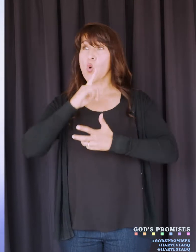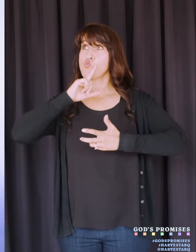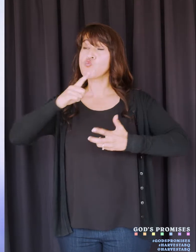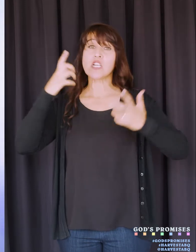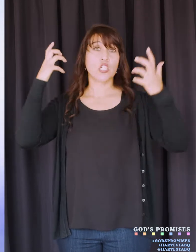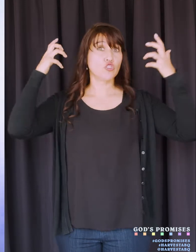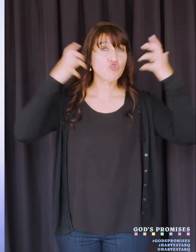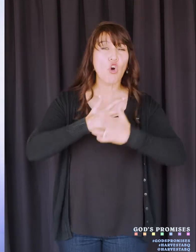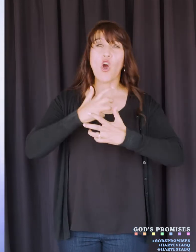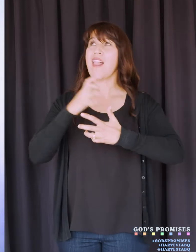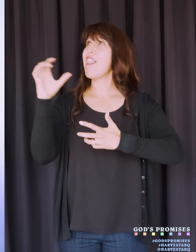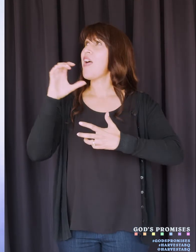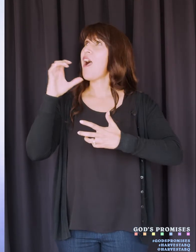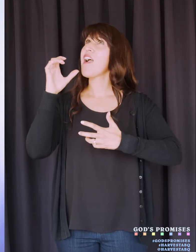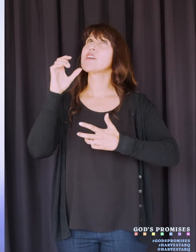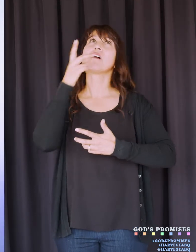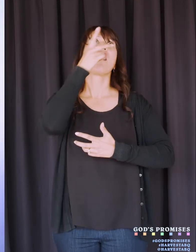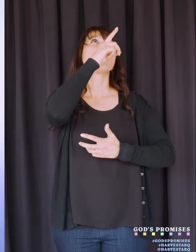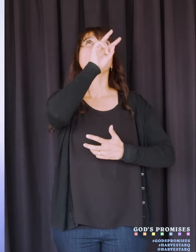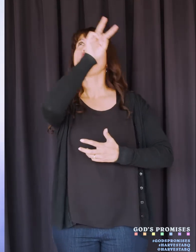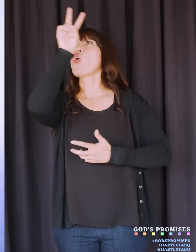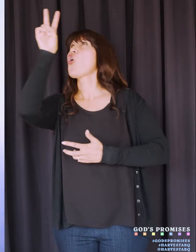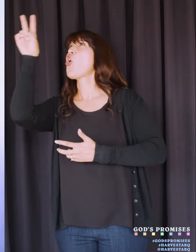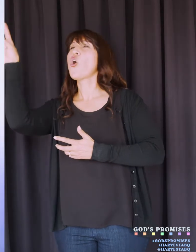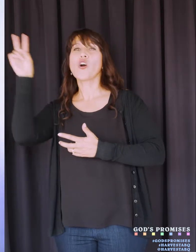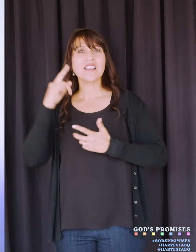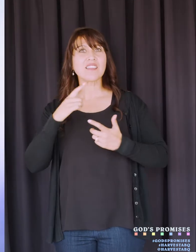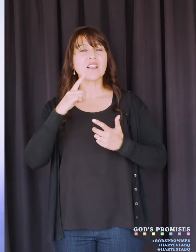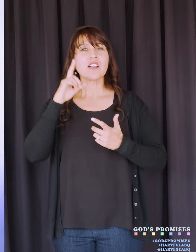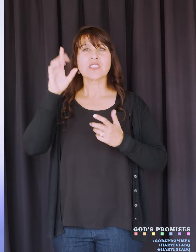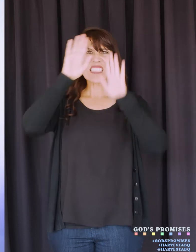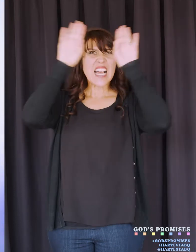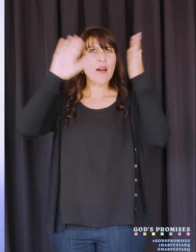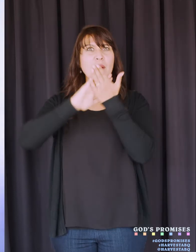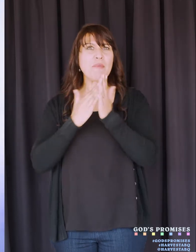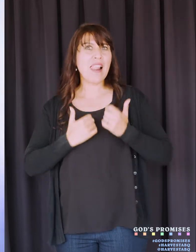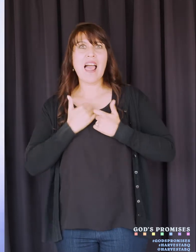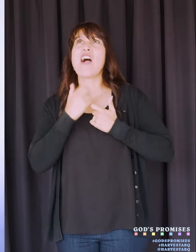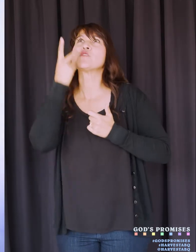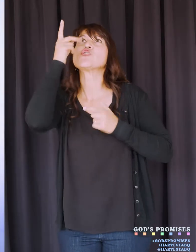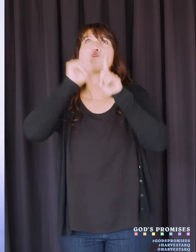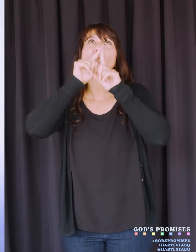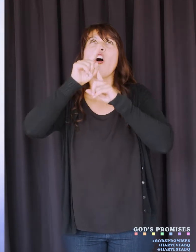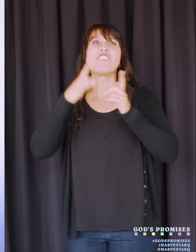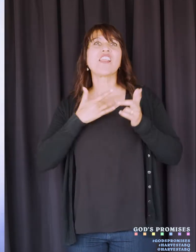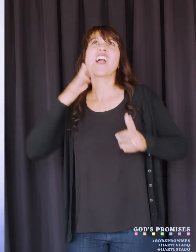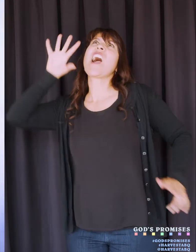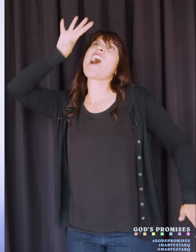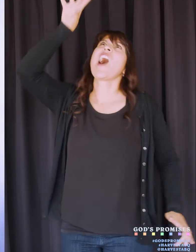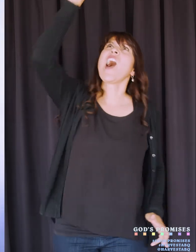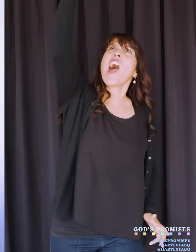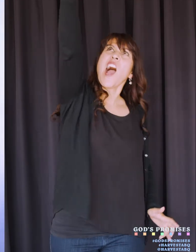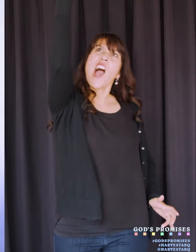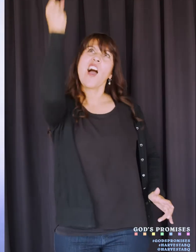sudden, it's like the sky just comes alive. I mean, it's like the stars feel like they've come in closer. Almost you can reach out and just